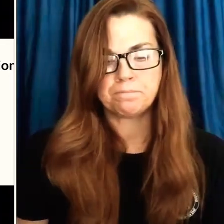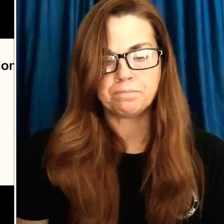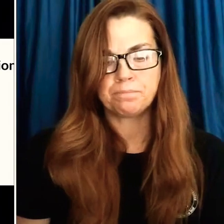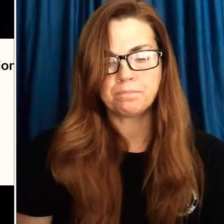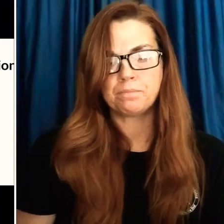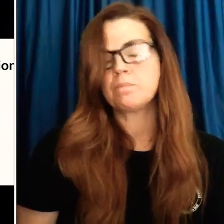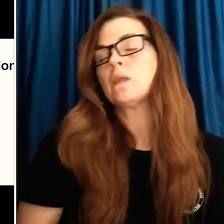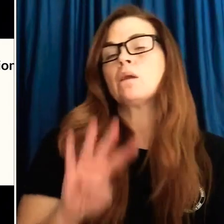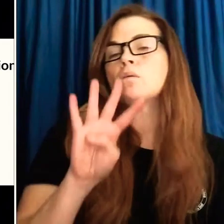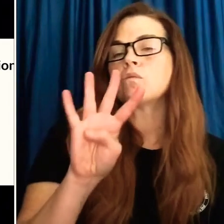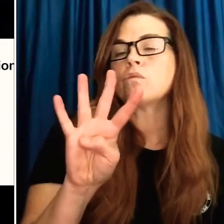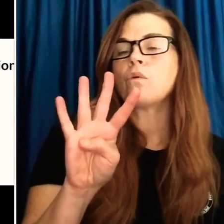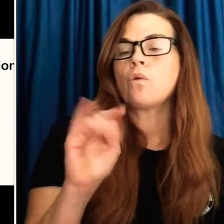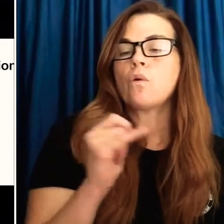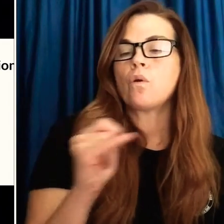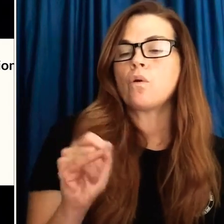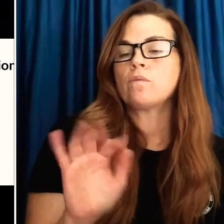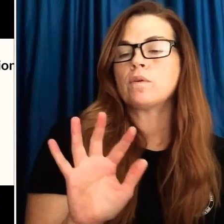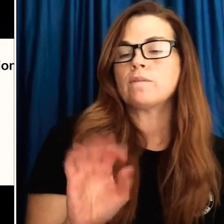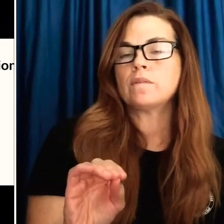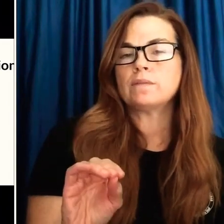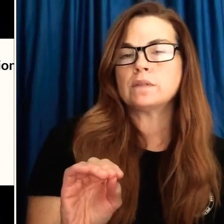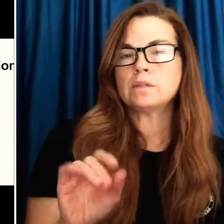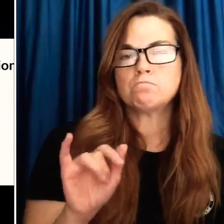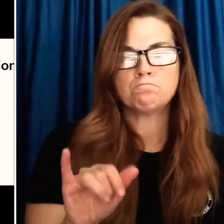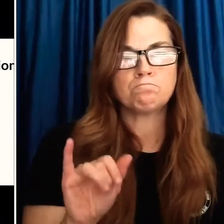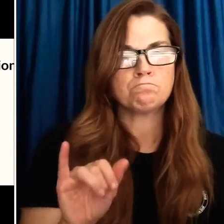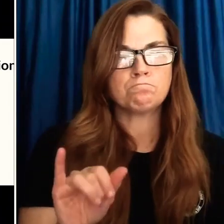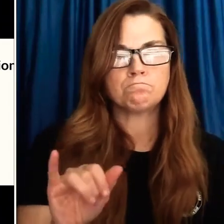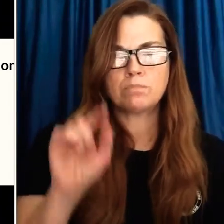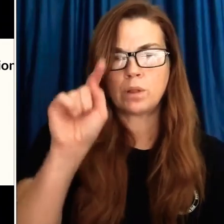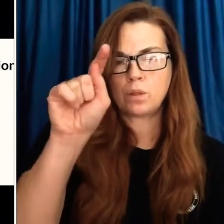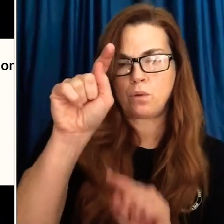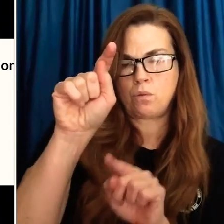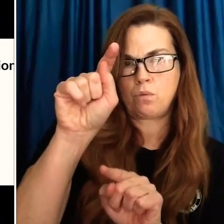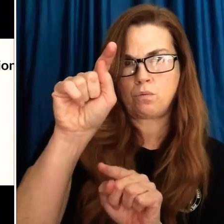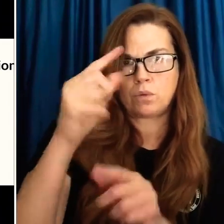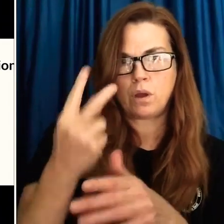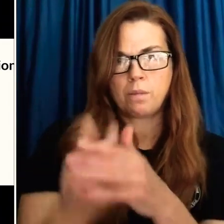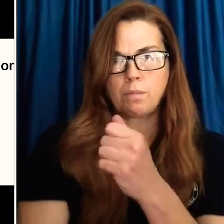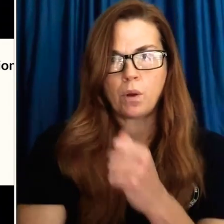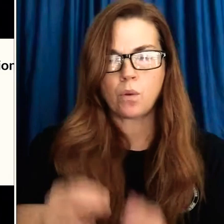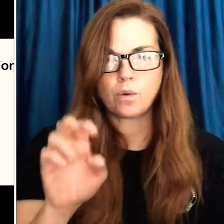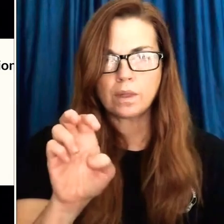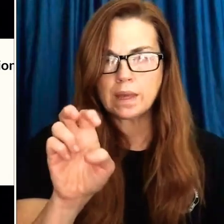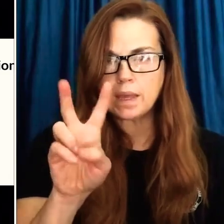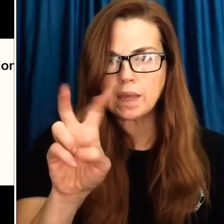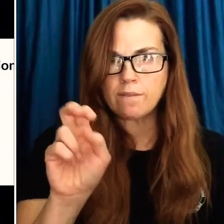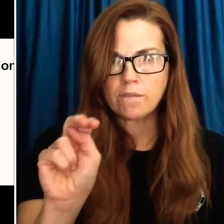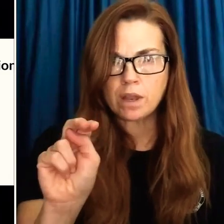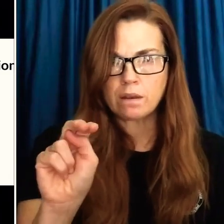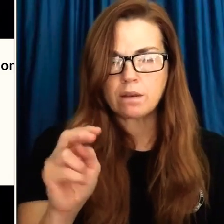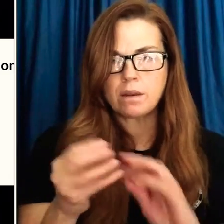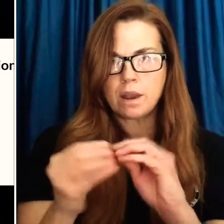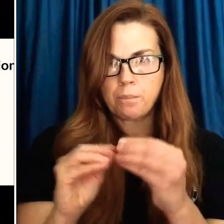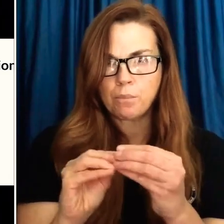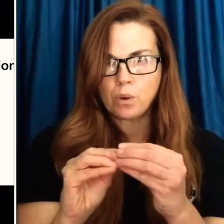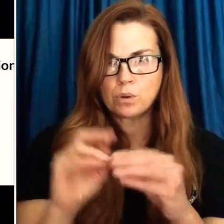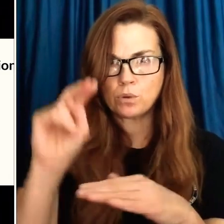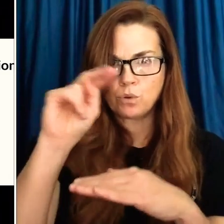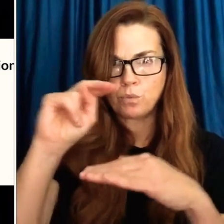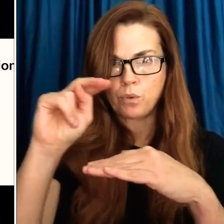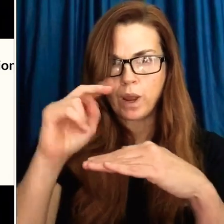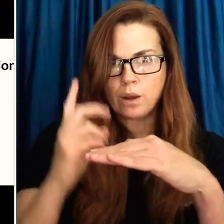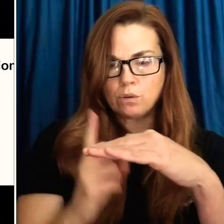Now looking at this, I still have 2 even numbers, and if My numerator and denominator, the top and bottom number, are